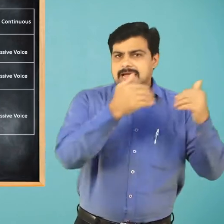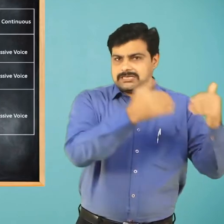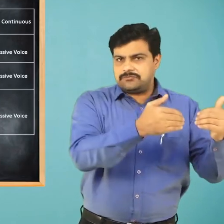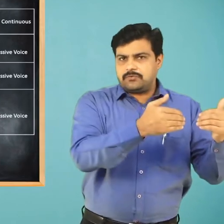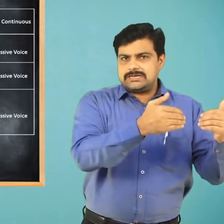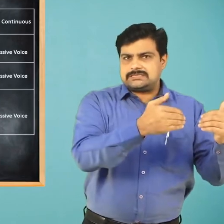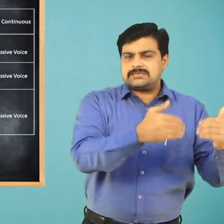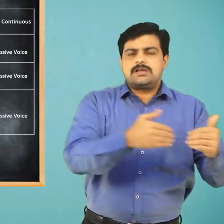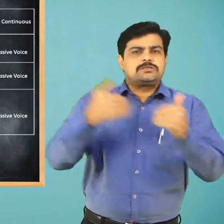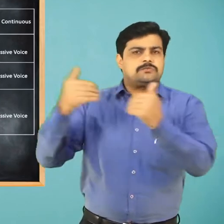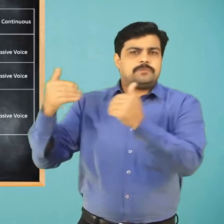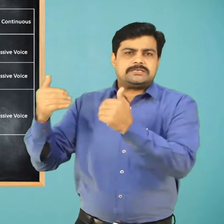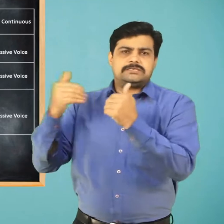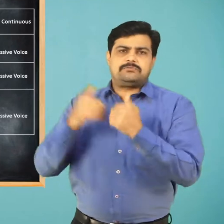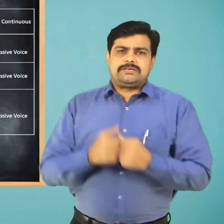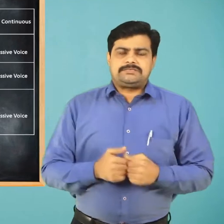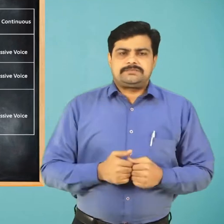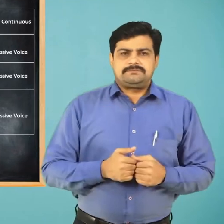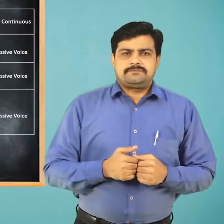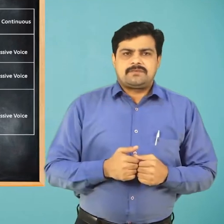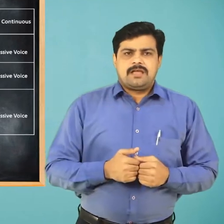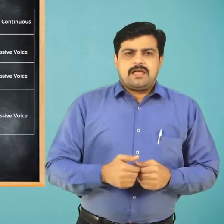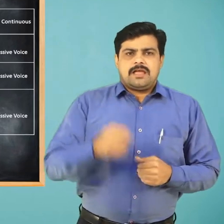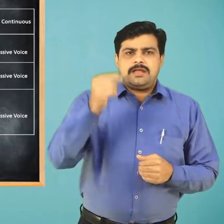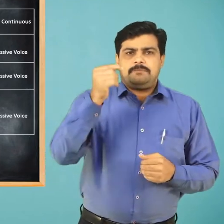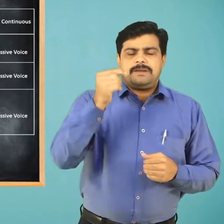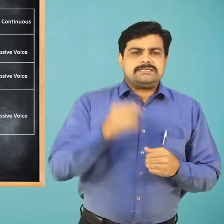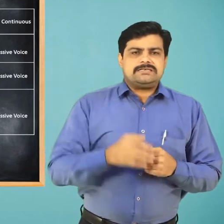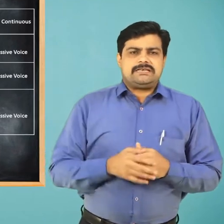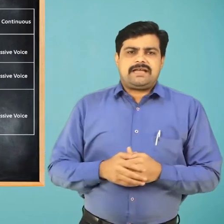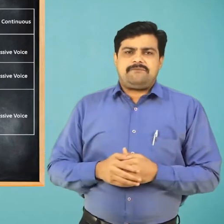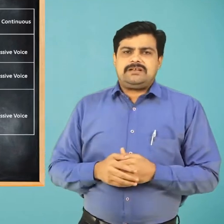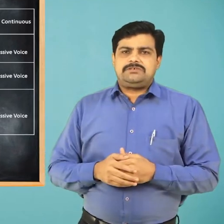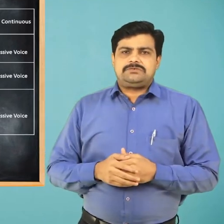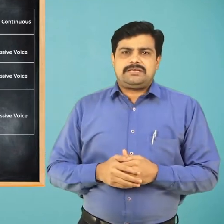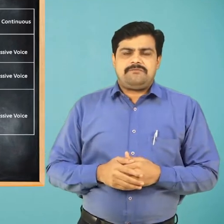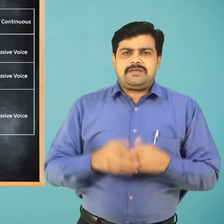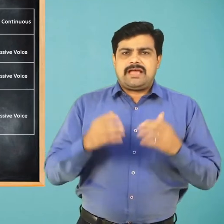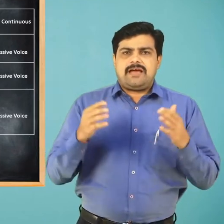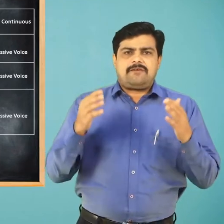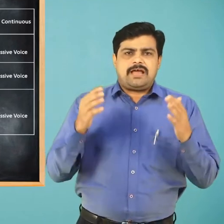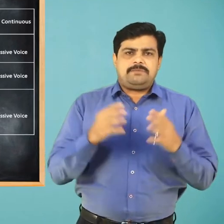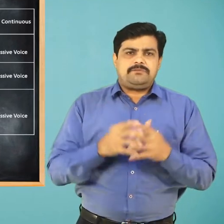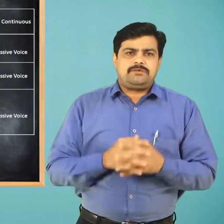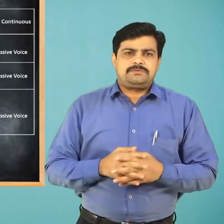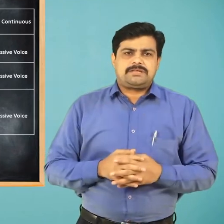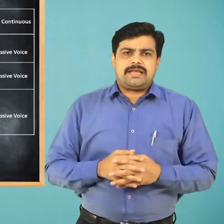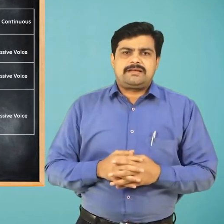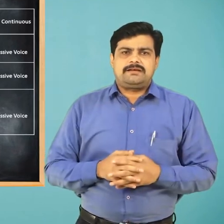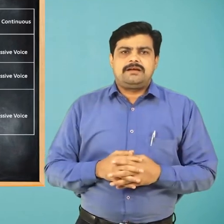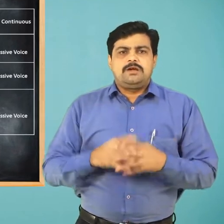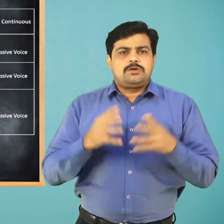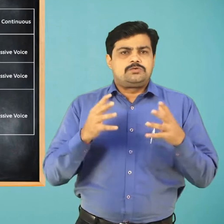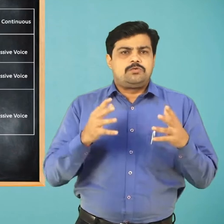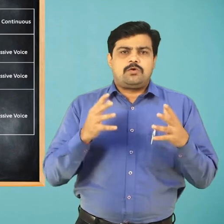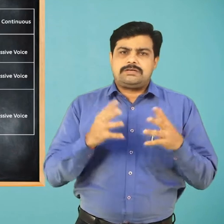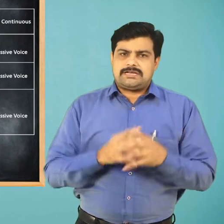active voice to passive voice. In present indefinite, you see we have helping verbs like do or